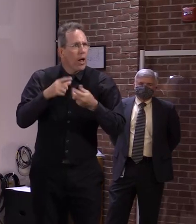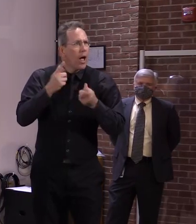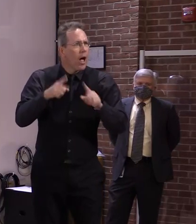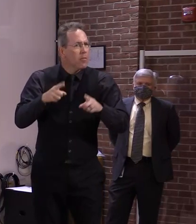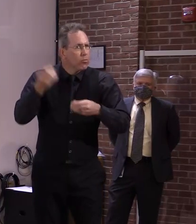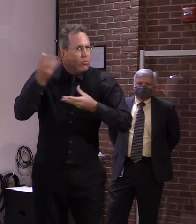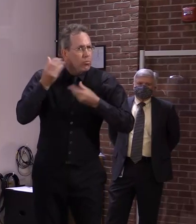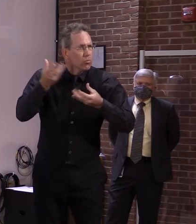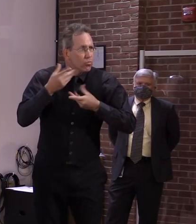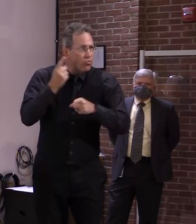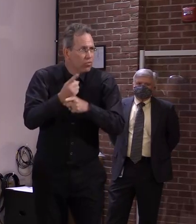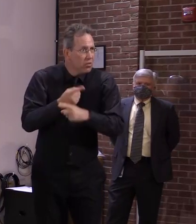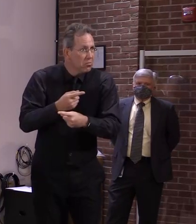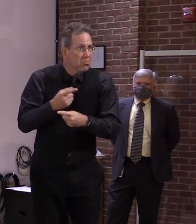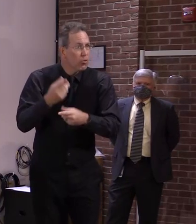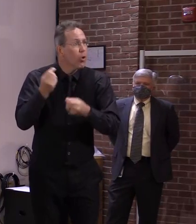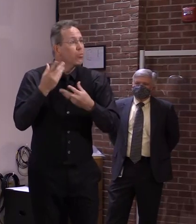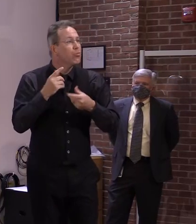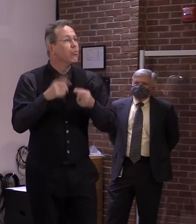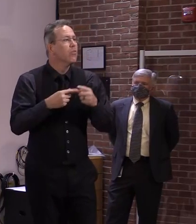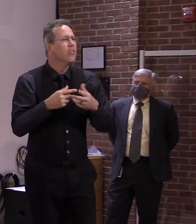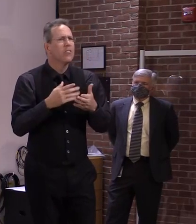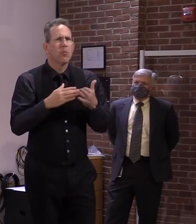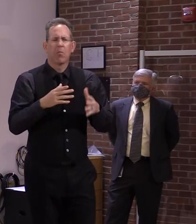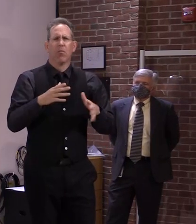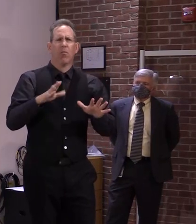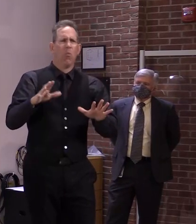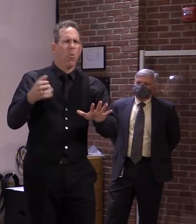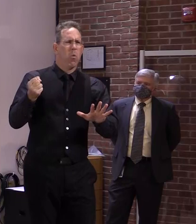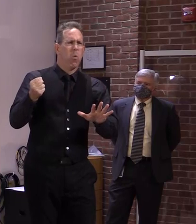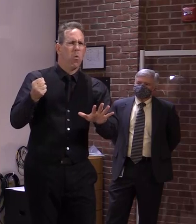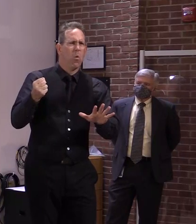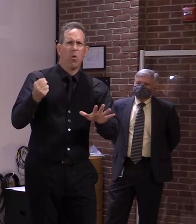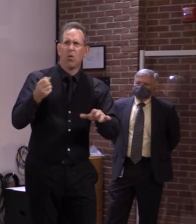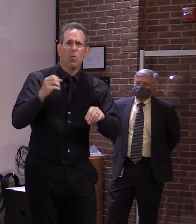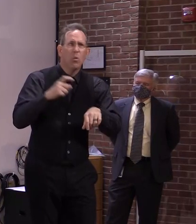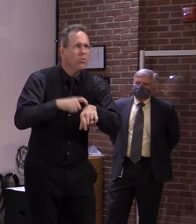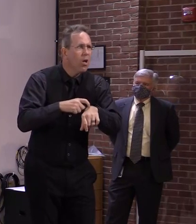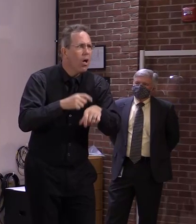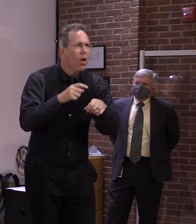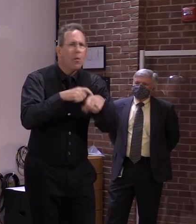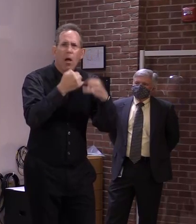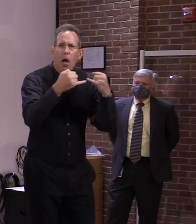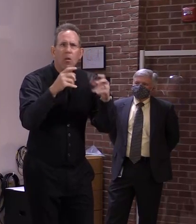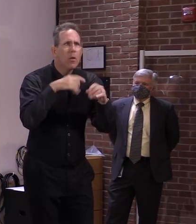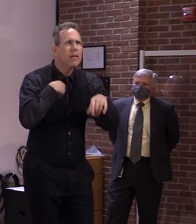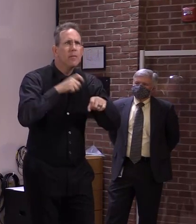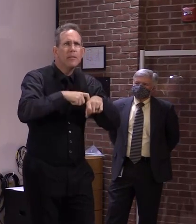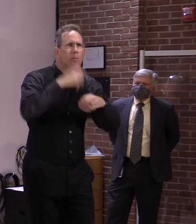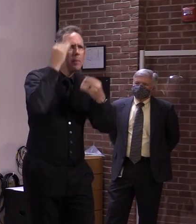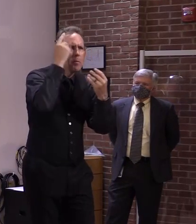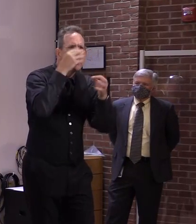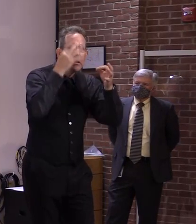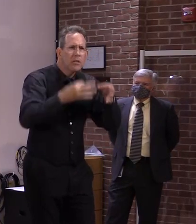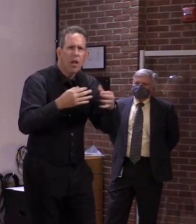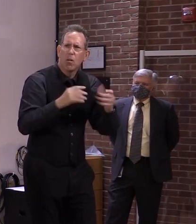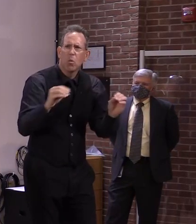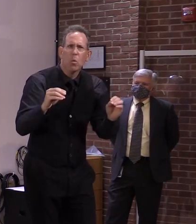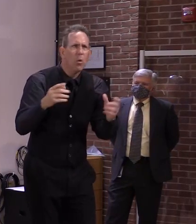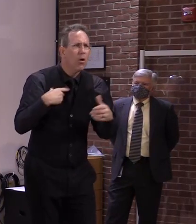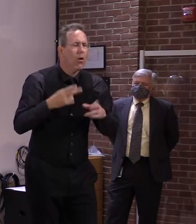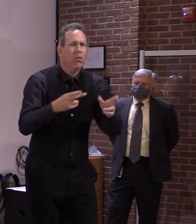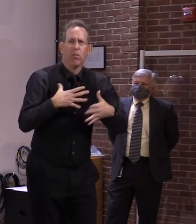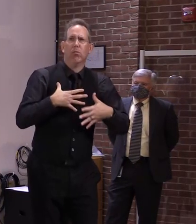to some confusion as businesses and local governments try to figure out what they want to do for their property? Yeah, I do think that there's a benefit